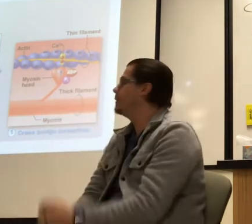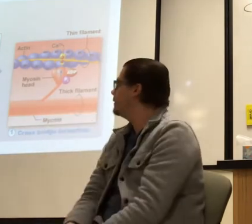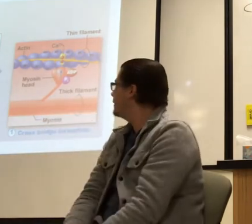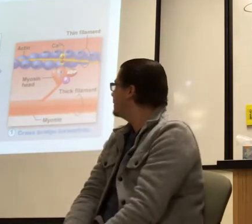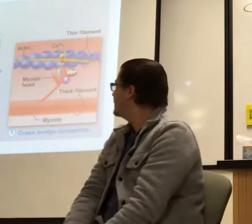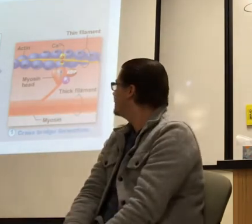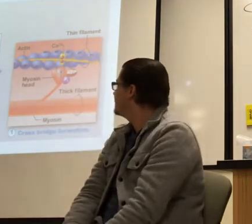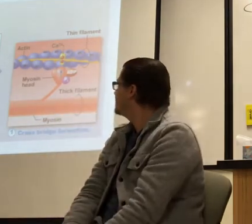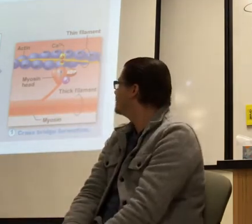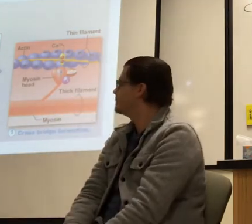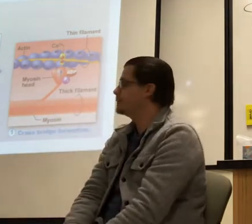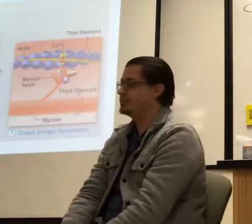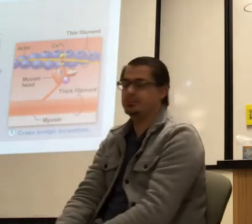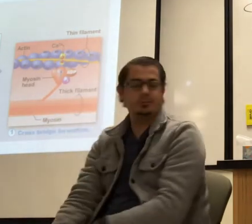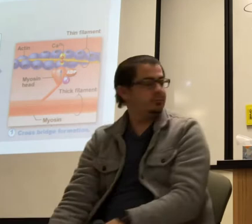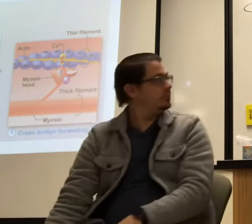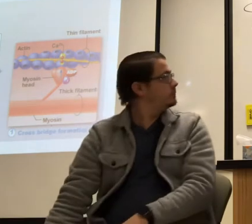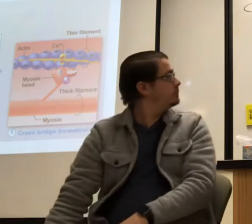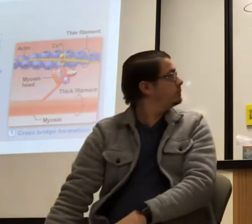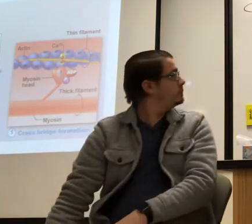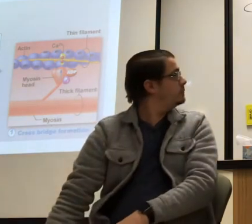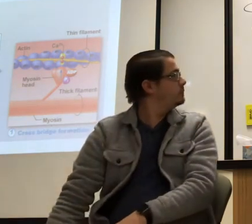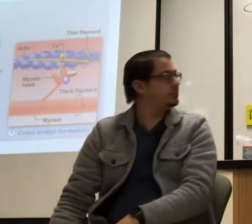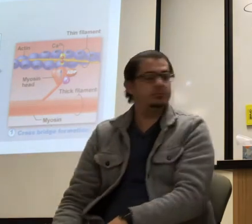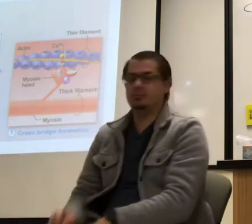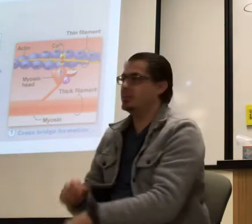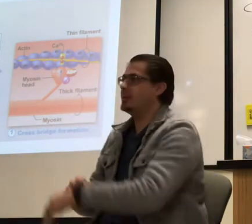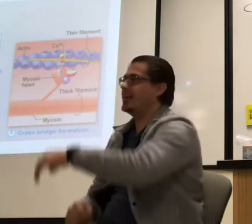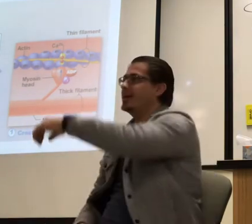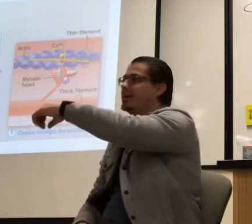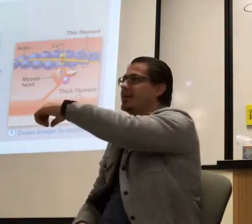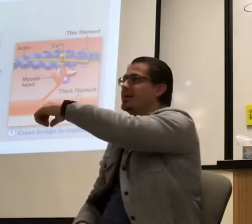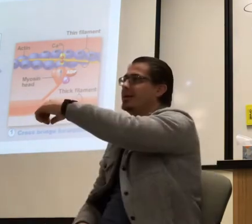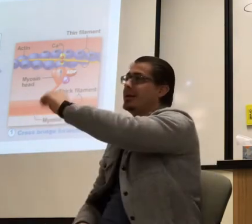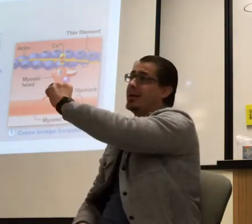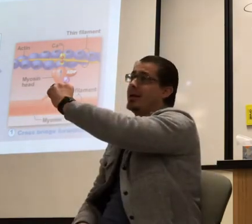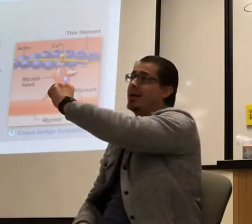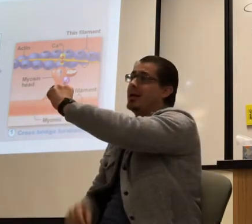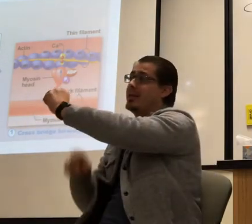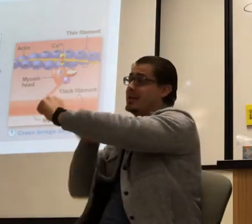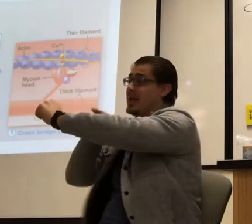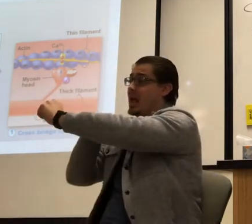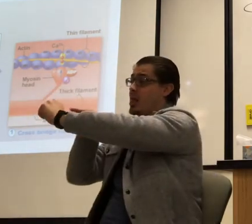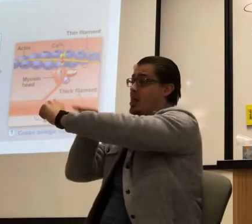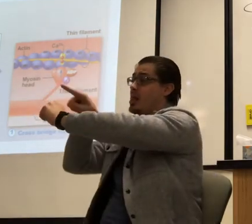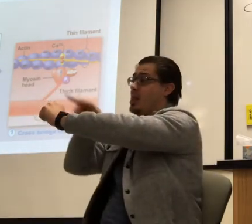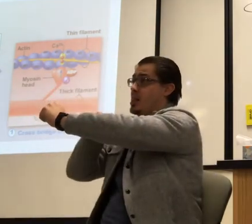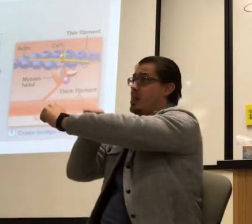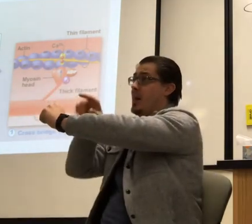I'll just draw the mouse and head, right? So it's kind of cocked like that. You know, these angles have been measured.